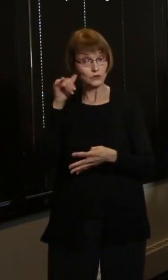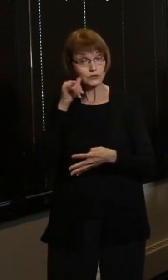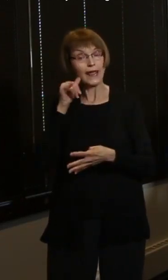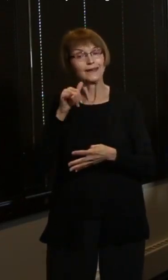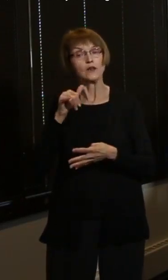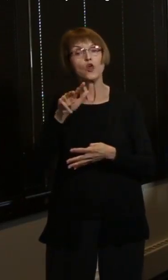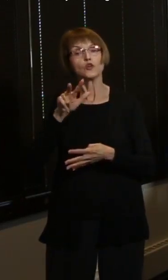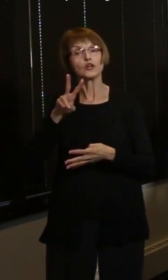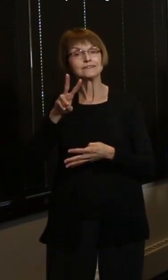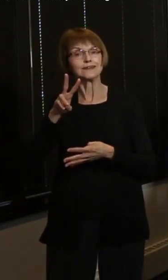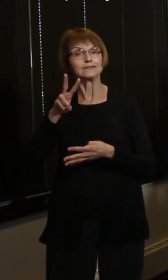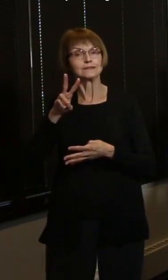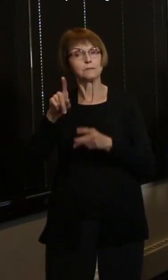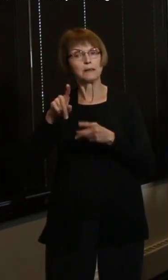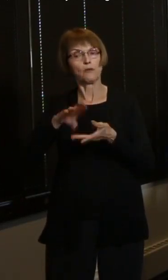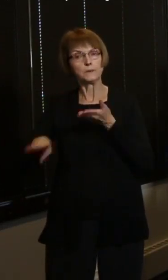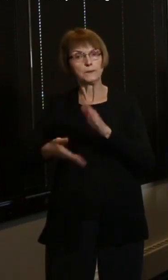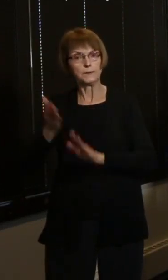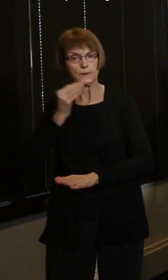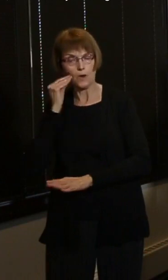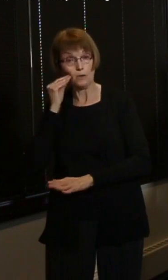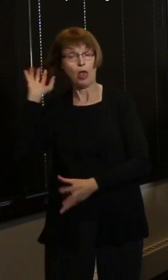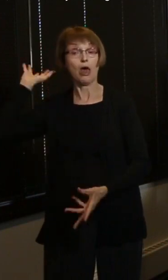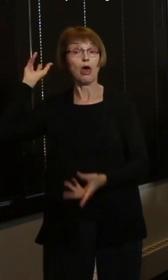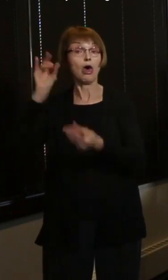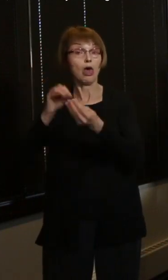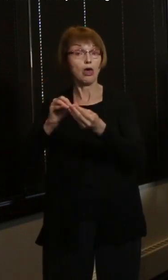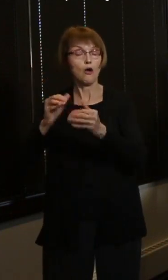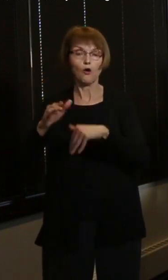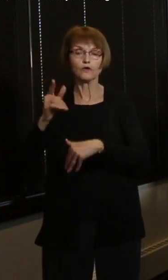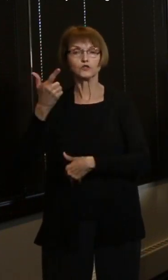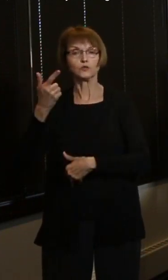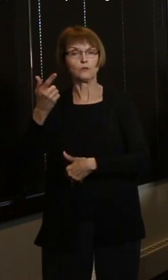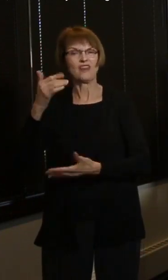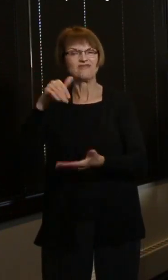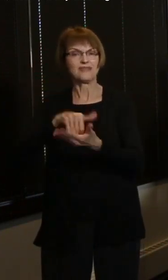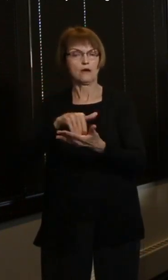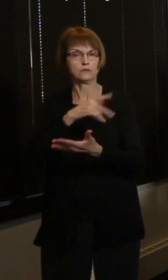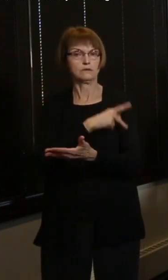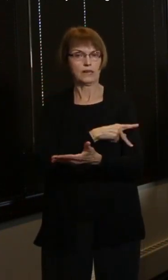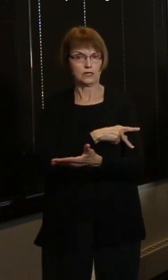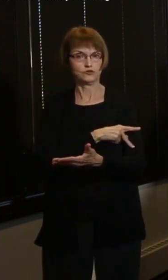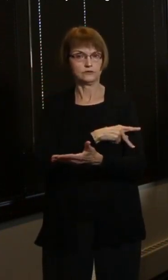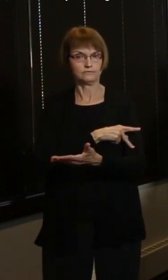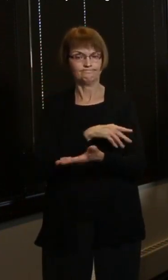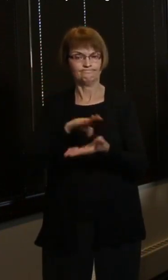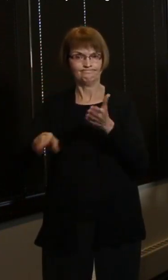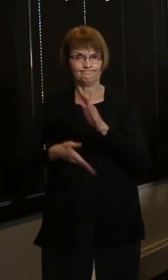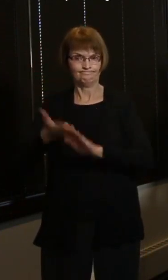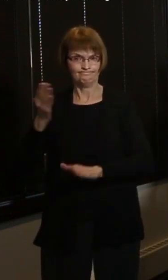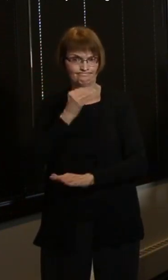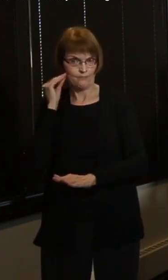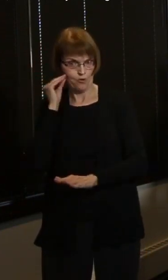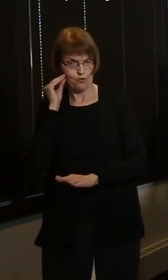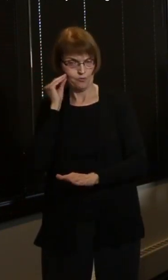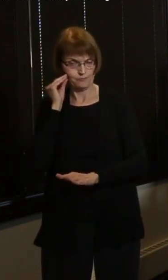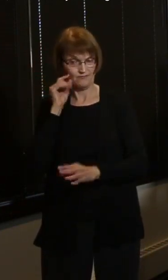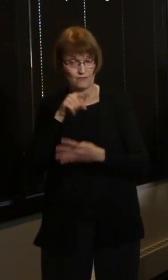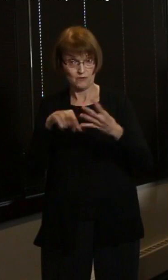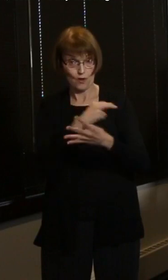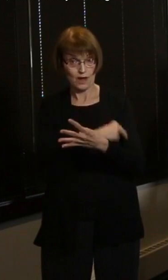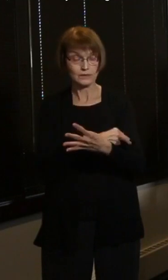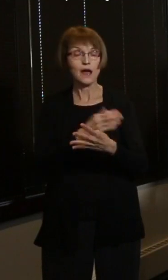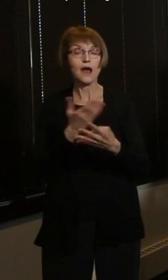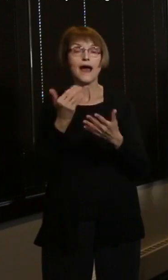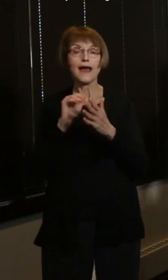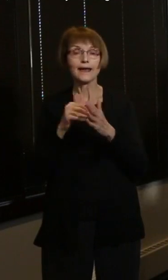yesterday. Our cumulative total is now over 21,000 patients discharged from our hospitals. And again, big